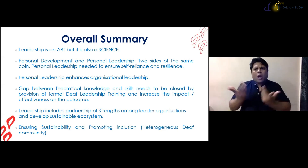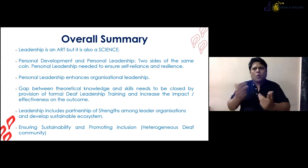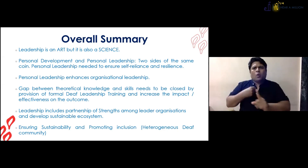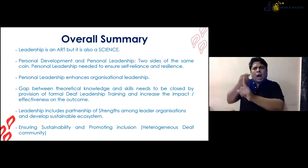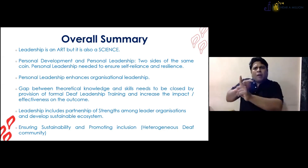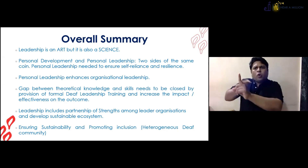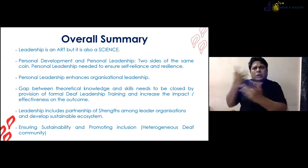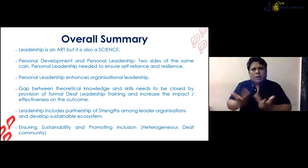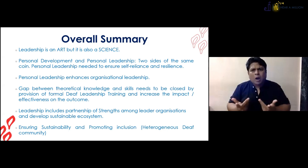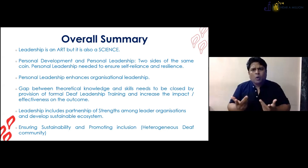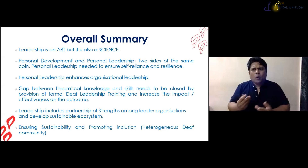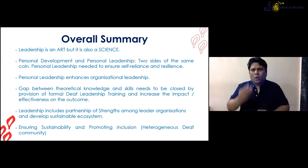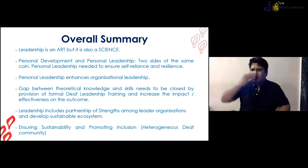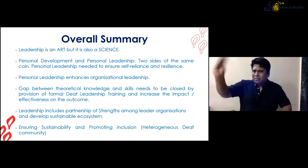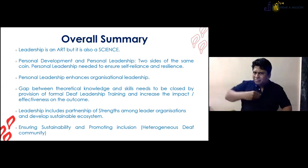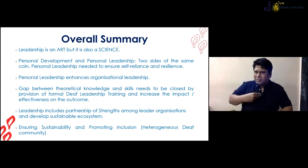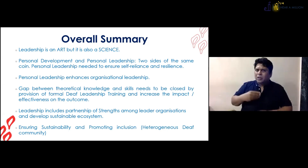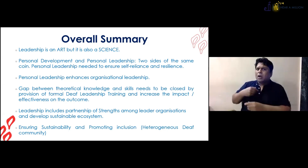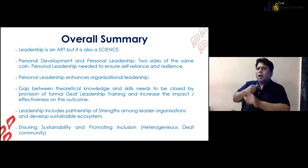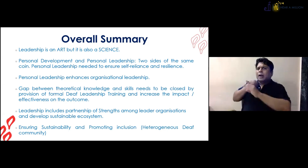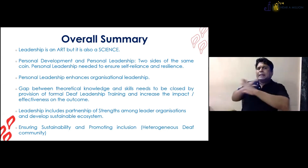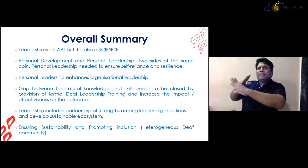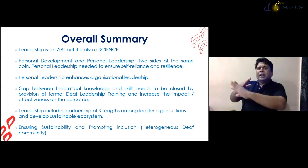stand up? How do you advocate?